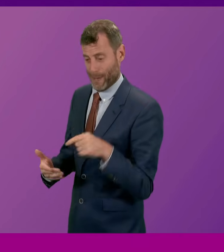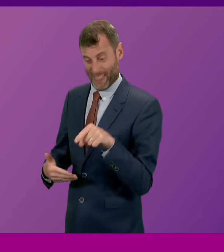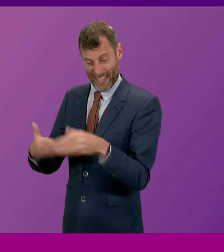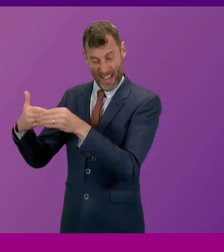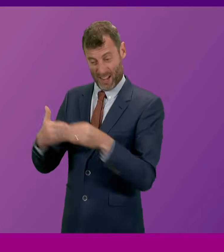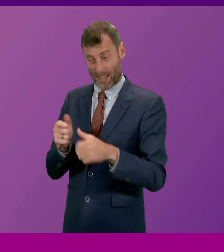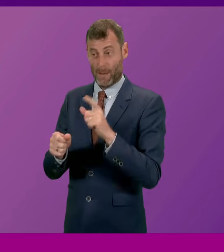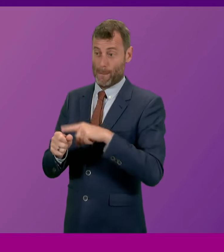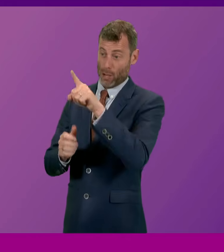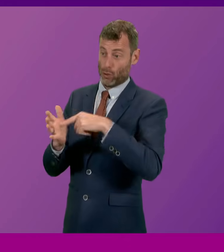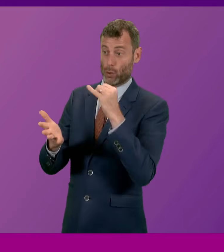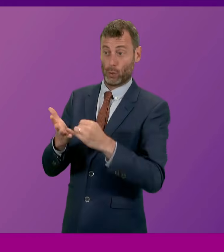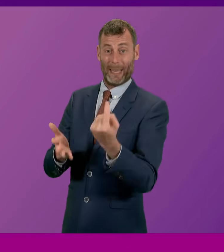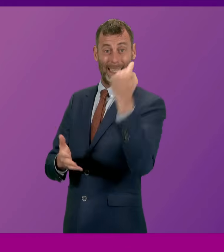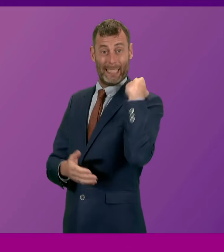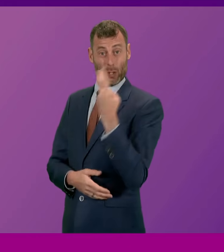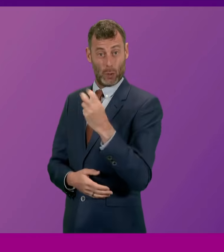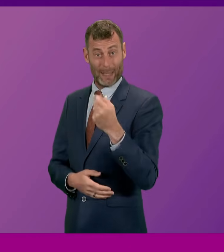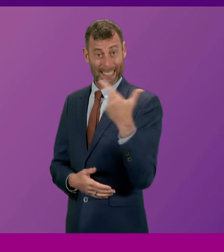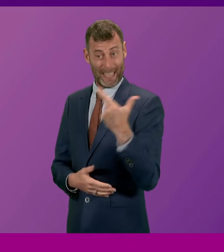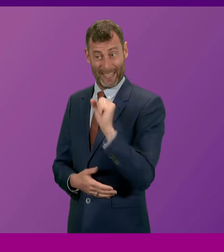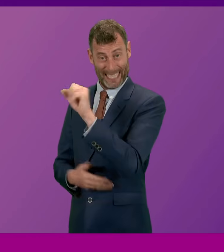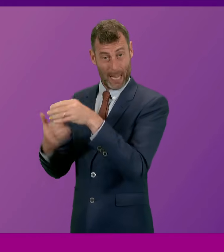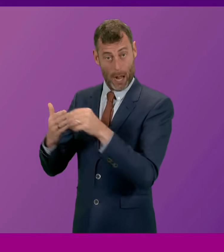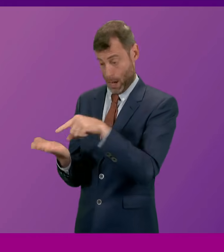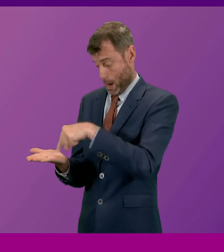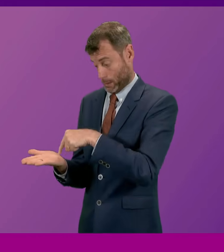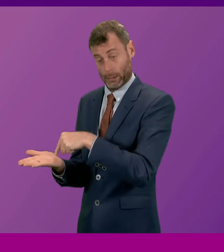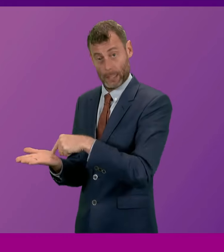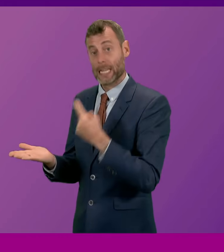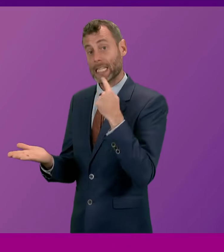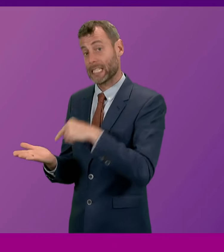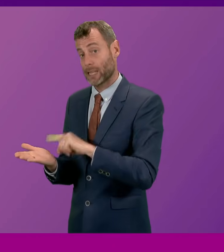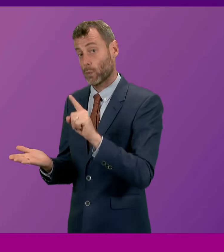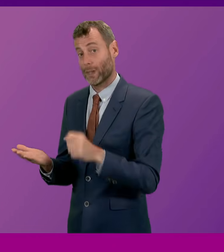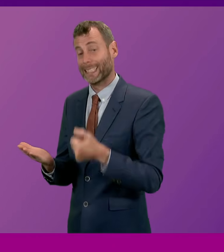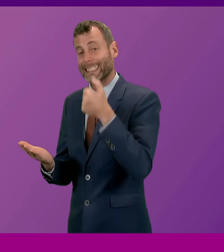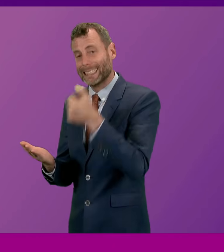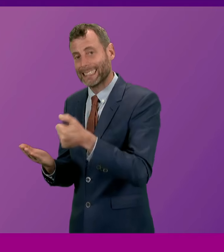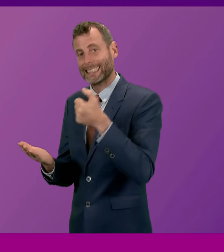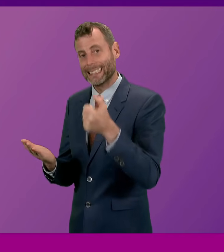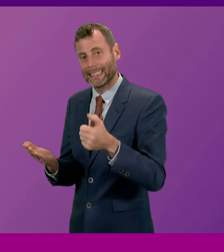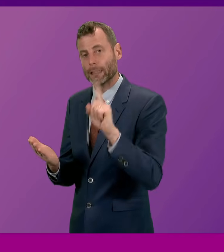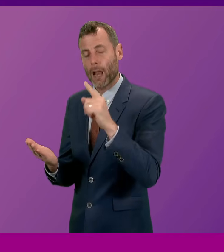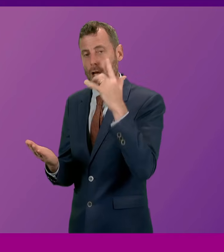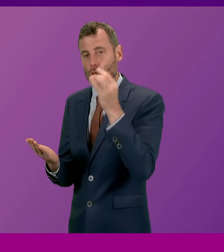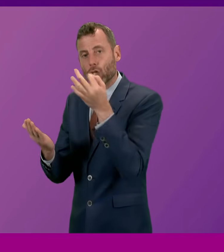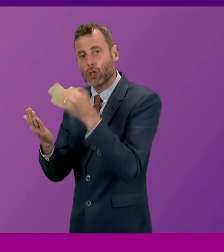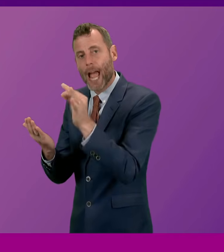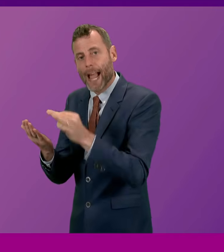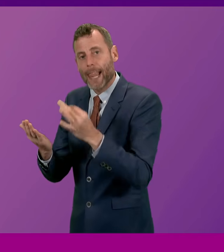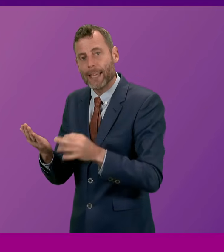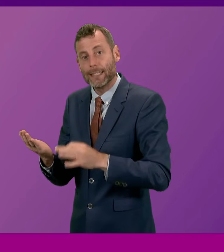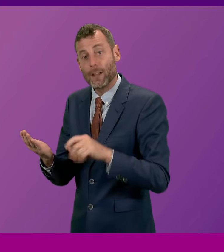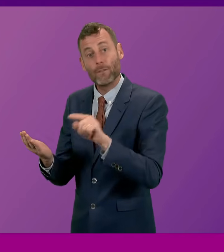John Swinney in 2017. That guidance has a 66-item checklist for teachers